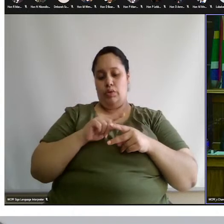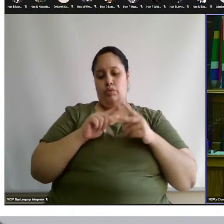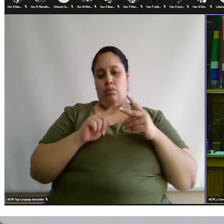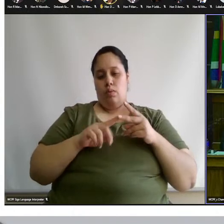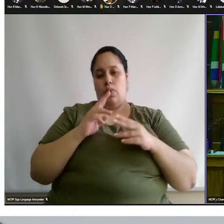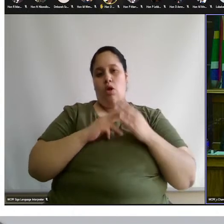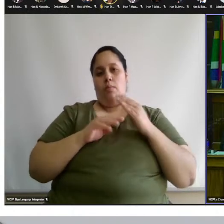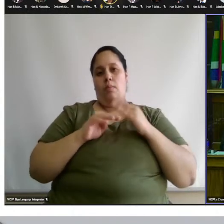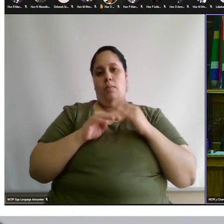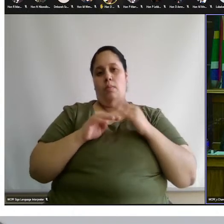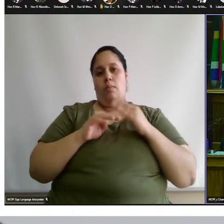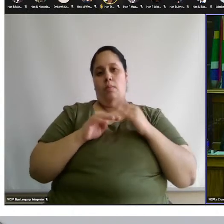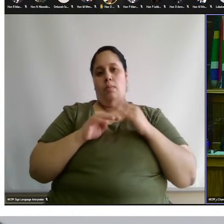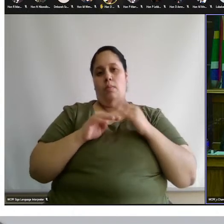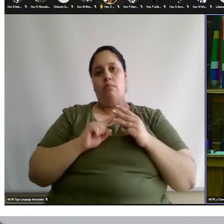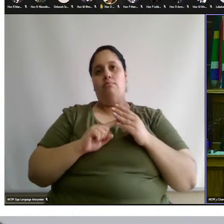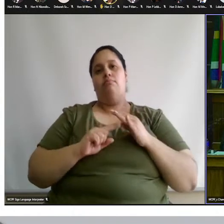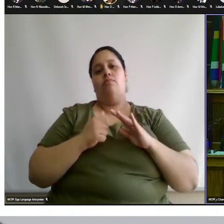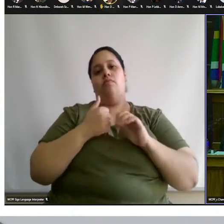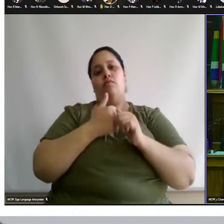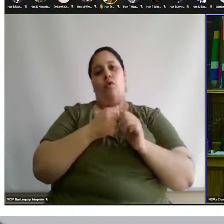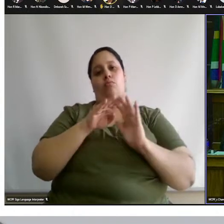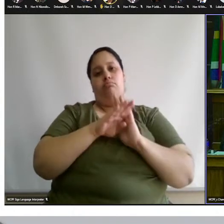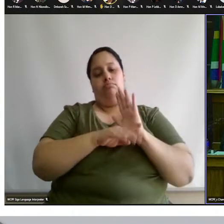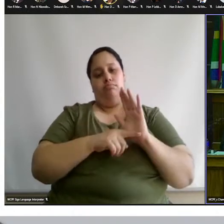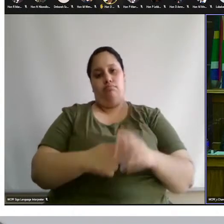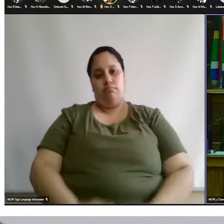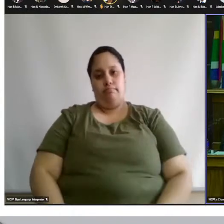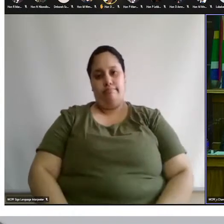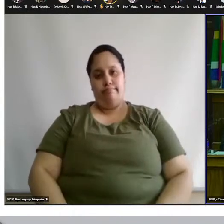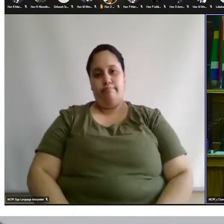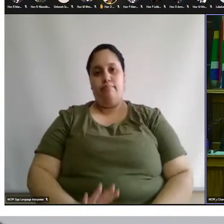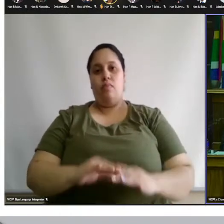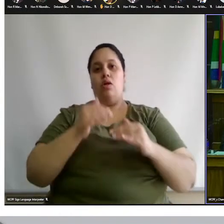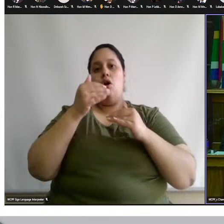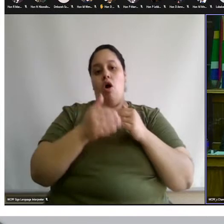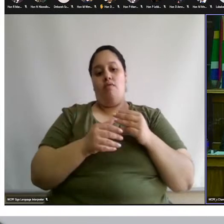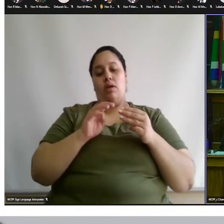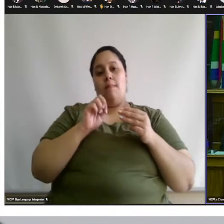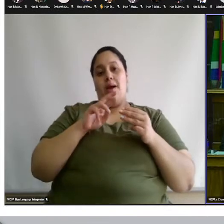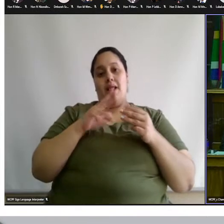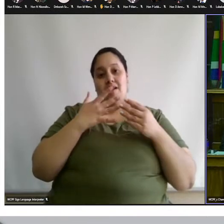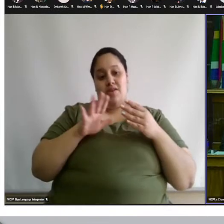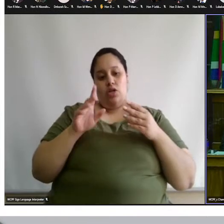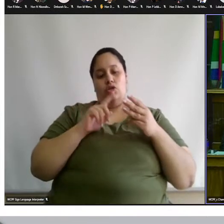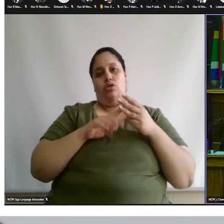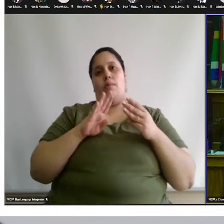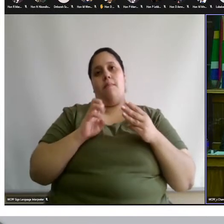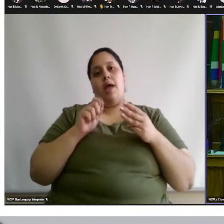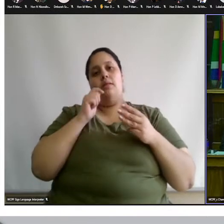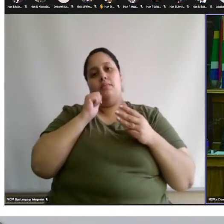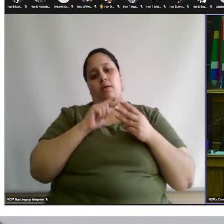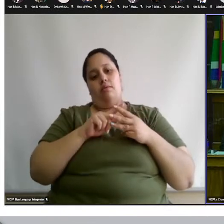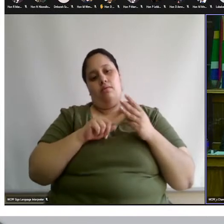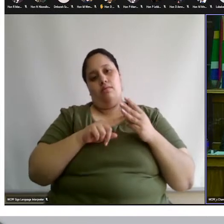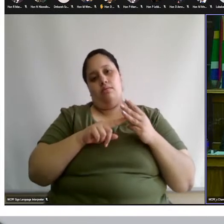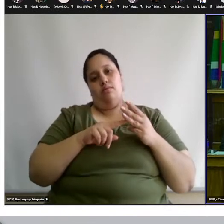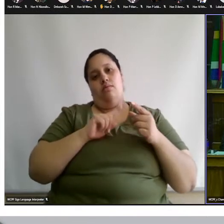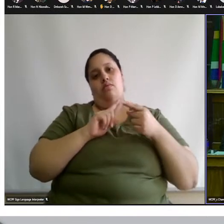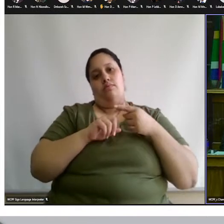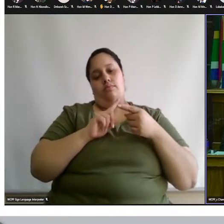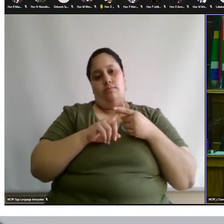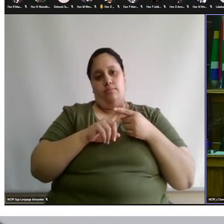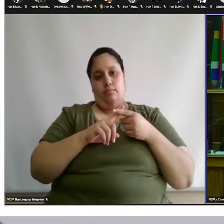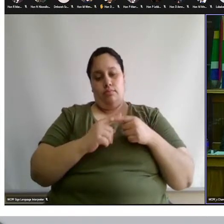Honourable Murray will follow in that order. And then Honourable Bartman. I recognize the Honourable Mkondlo.